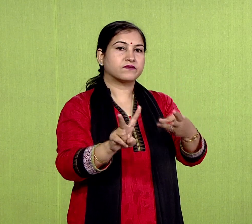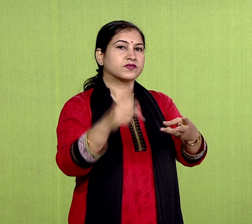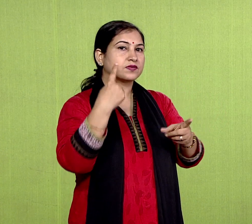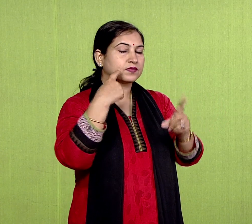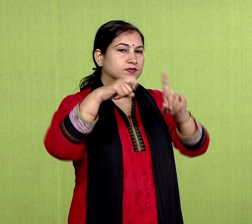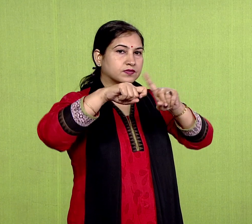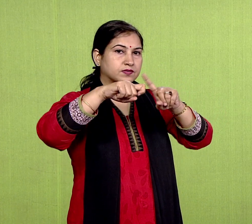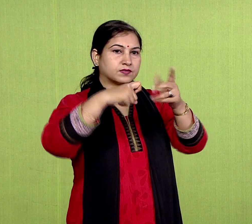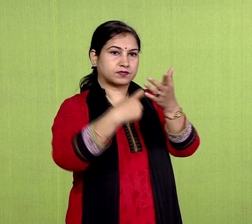Vikramshila,